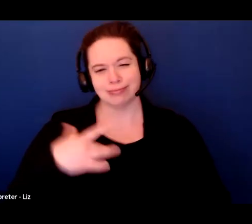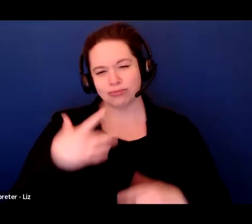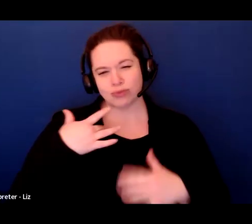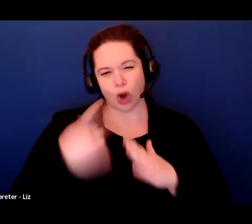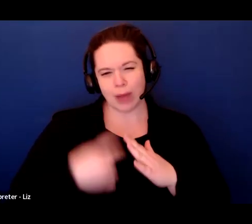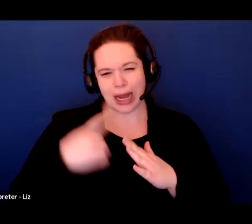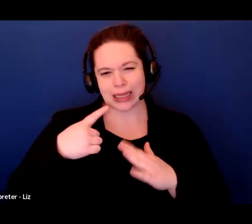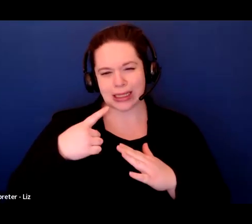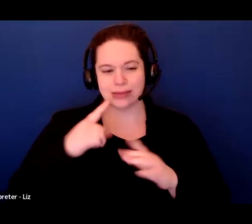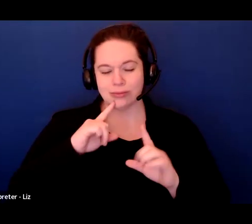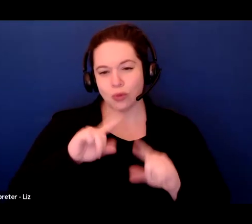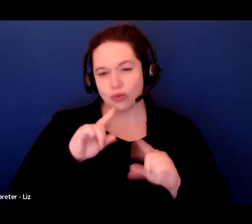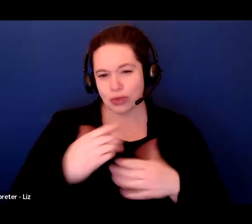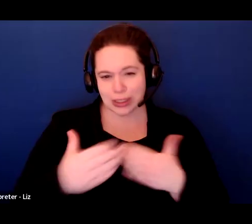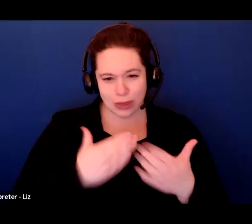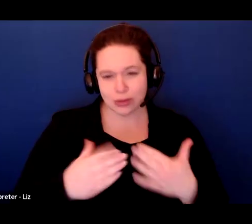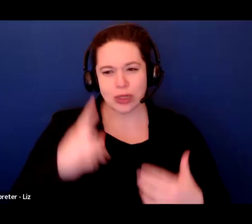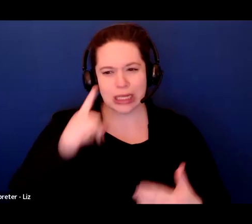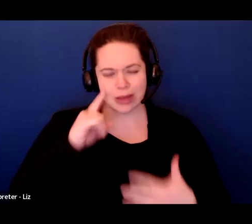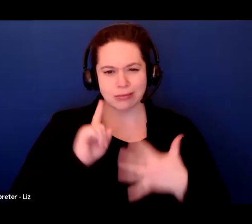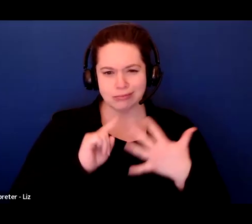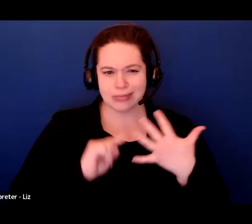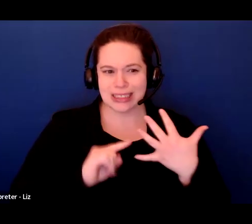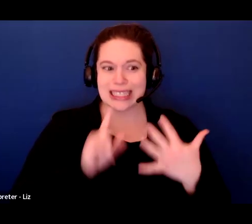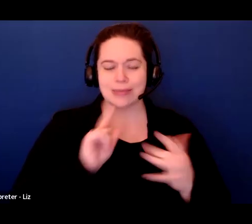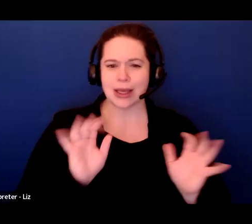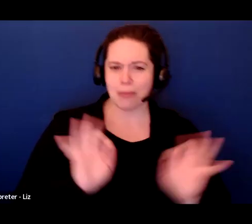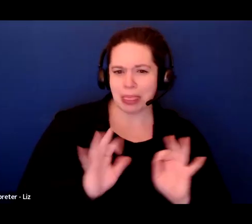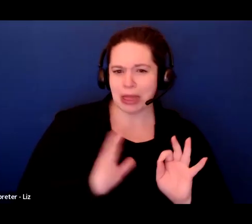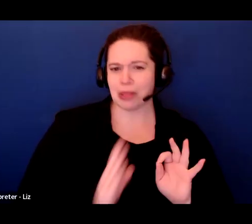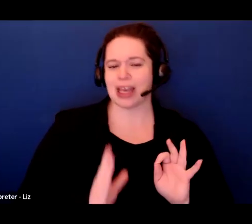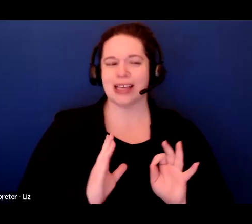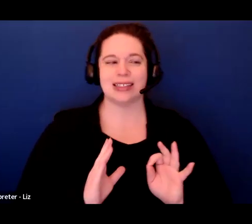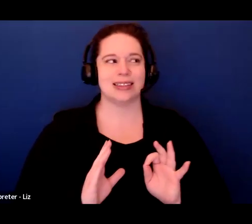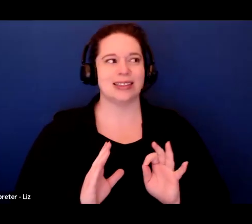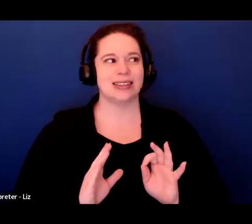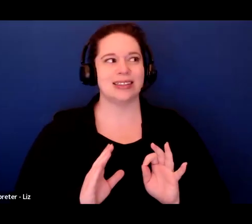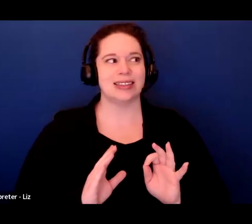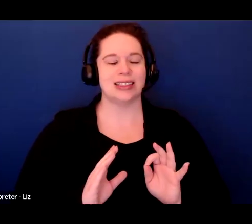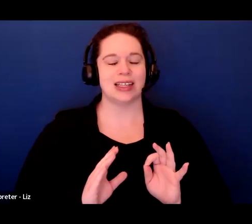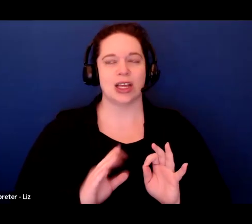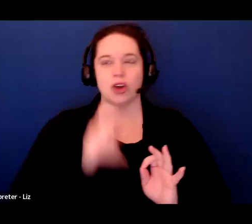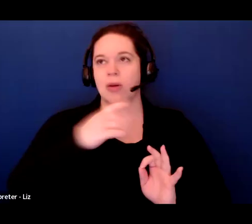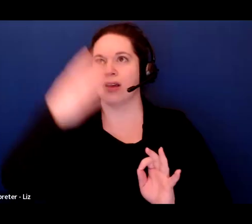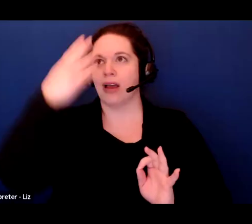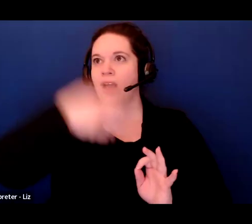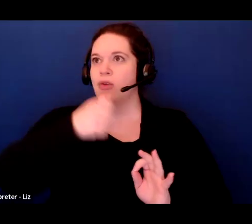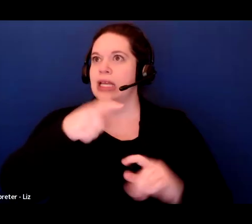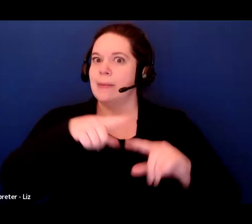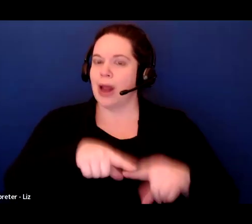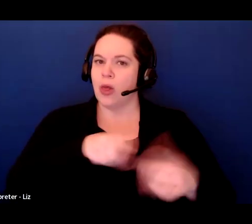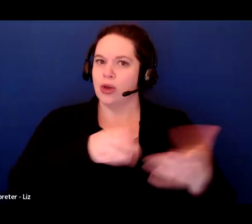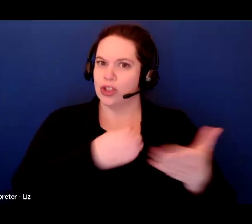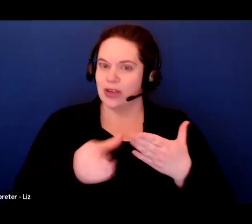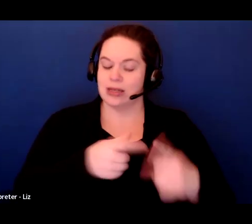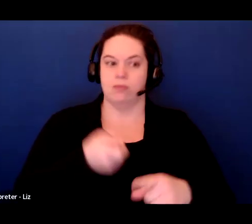just, you think about all these little things that you don't know. You're so dependent on services